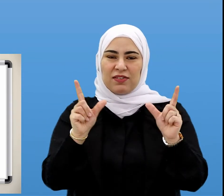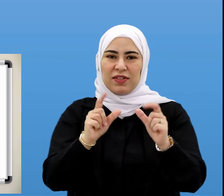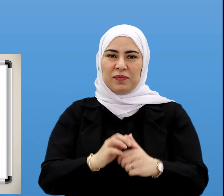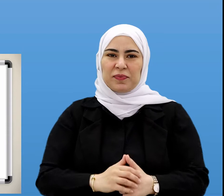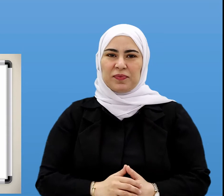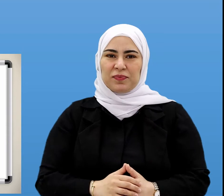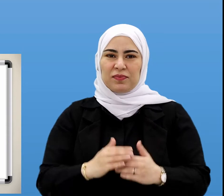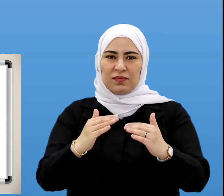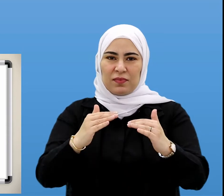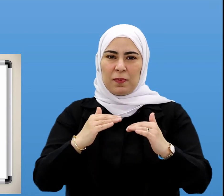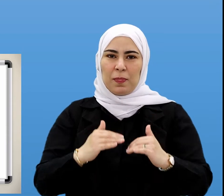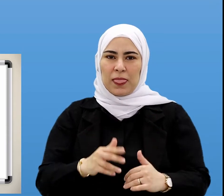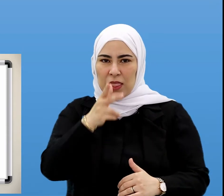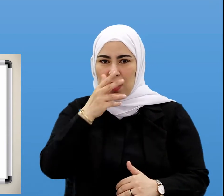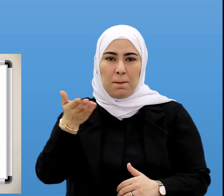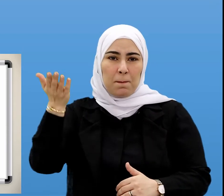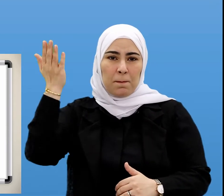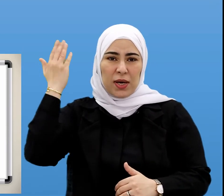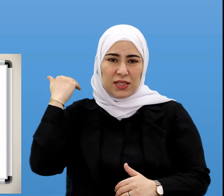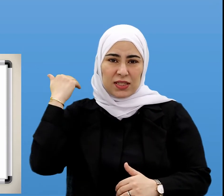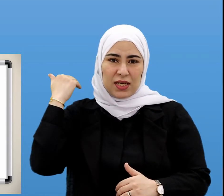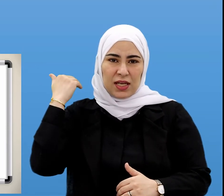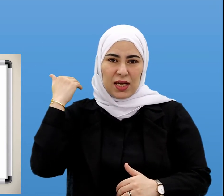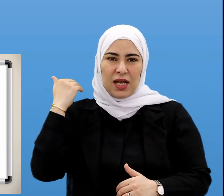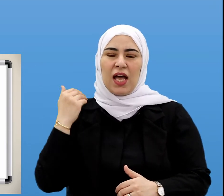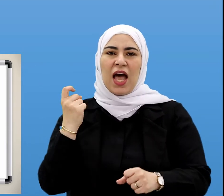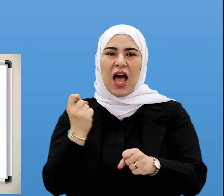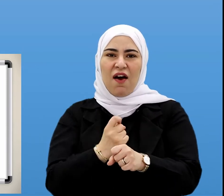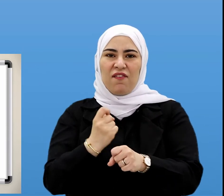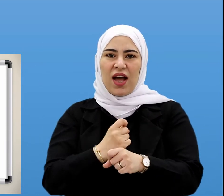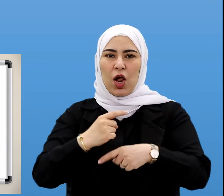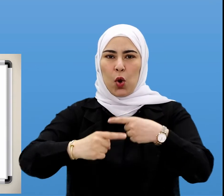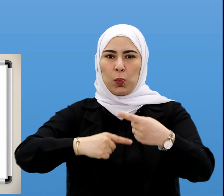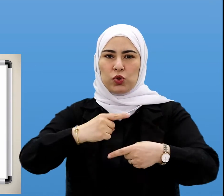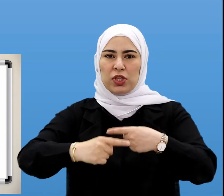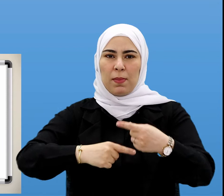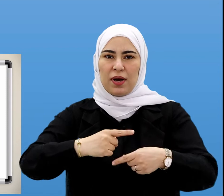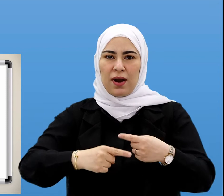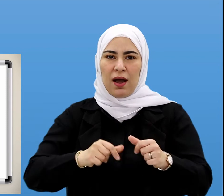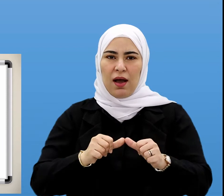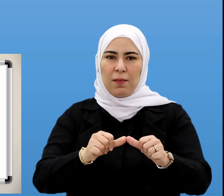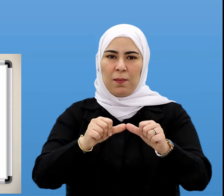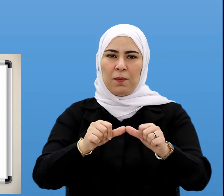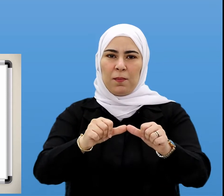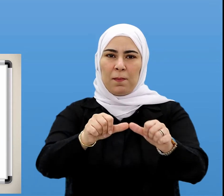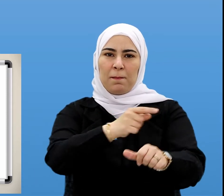talk about past actions in progress when something happened. Here's an example. We were watching